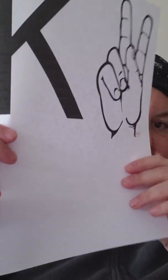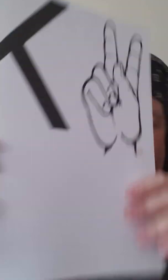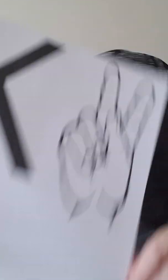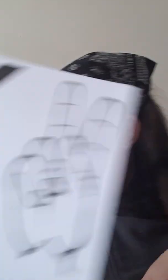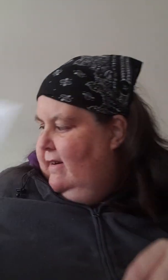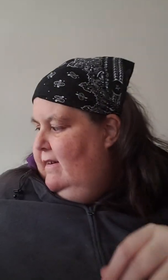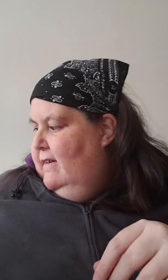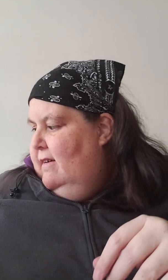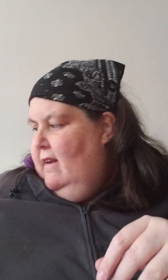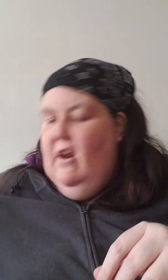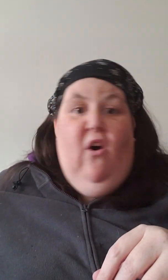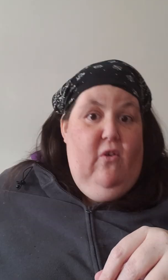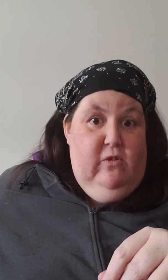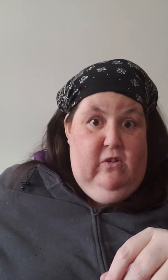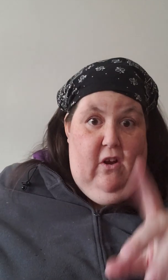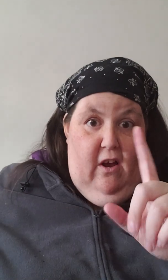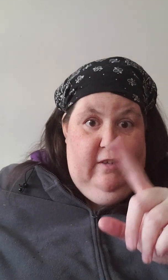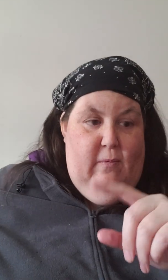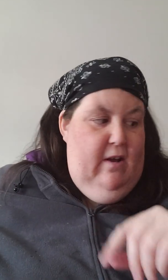Lisa, and all those as well.